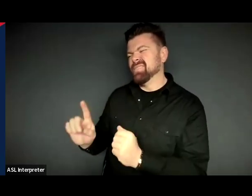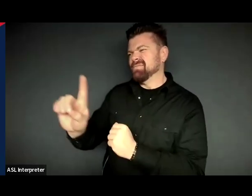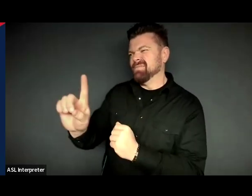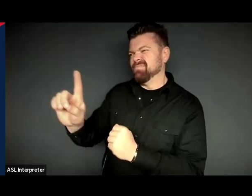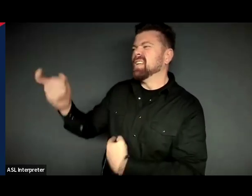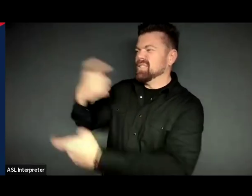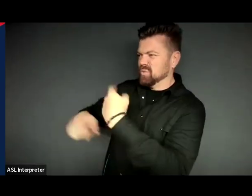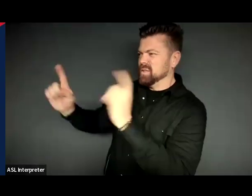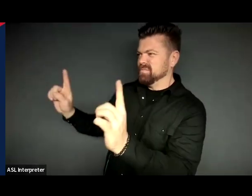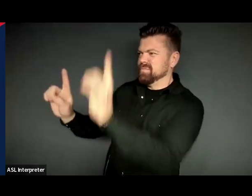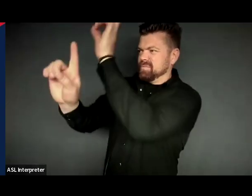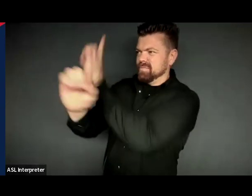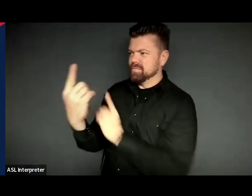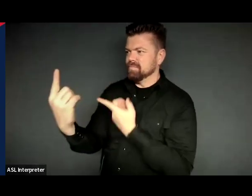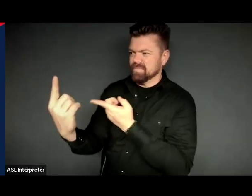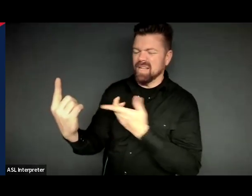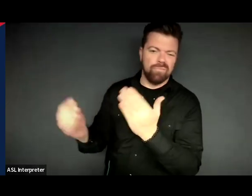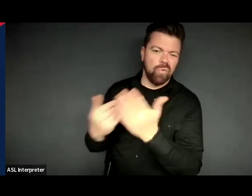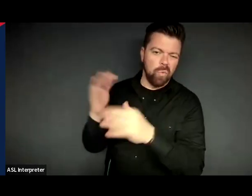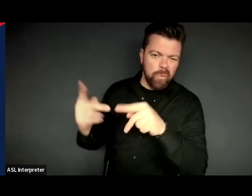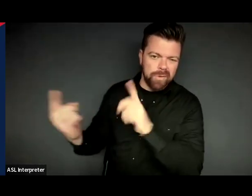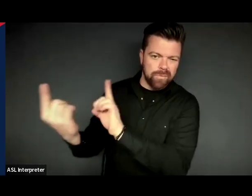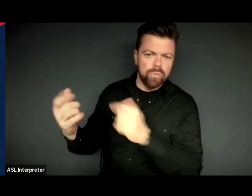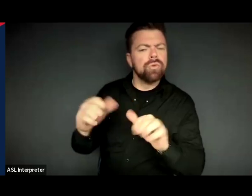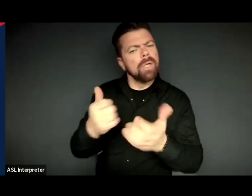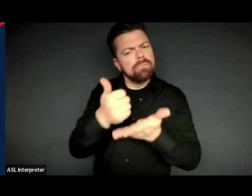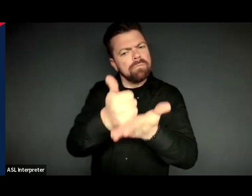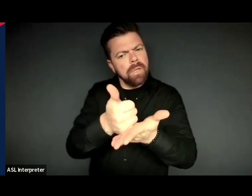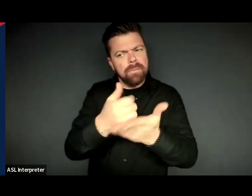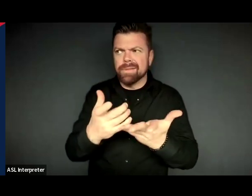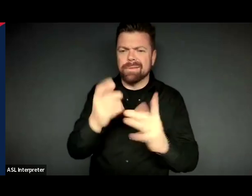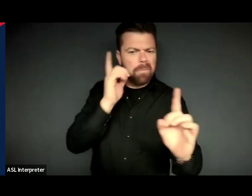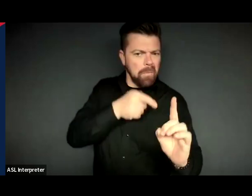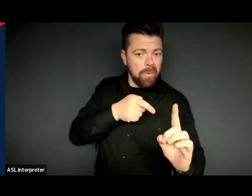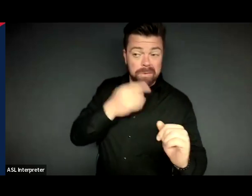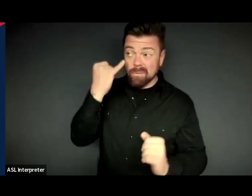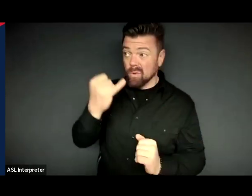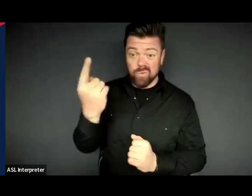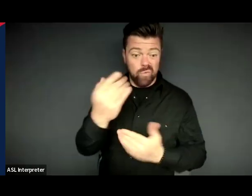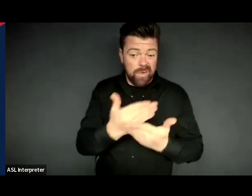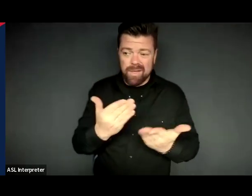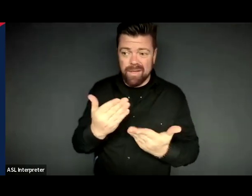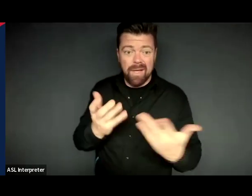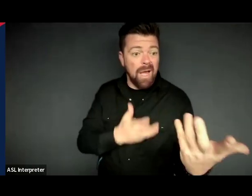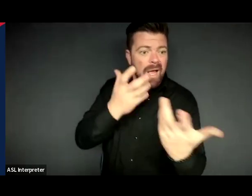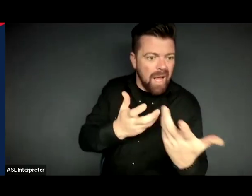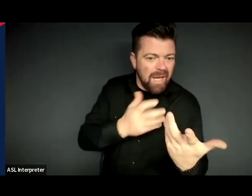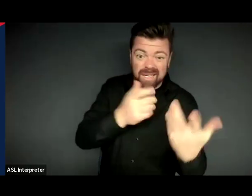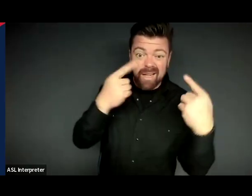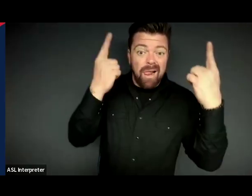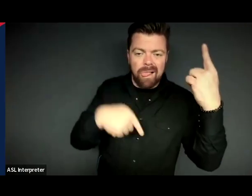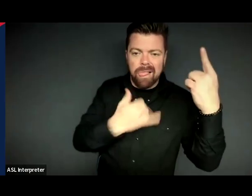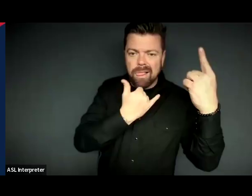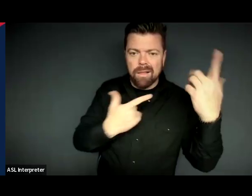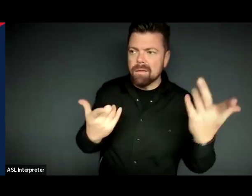we're just trying to help and we want to do that. And so if one thing is not working out, we'll try something else and we'll get going with that.